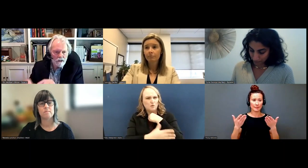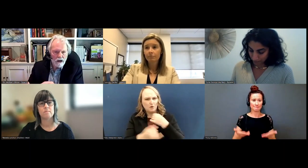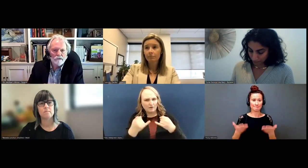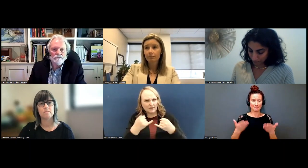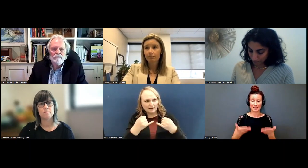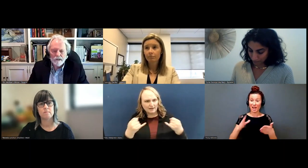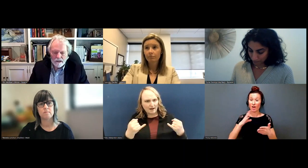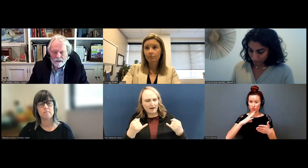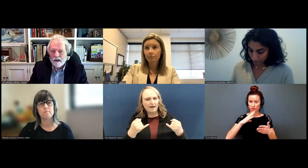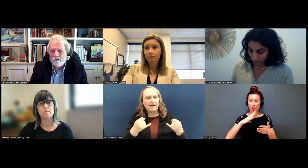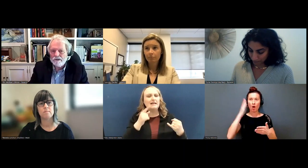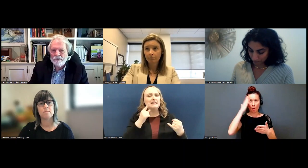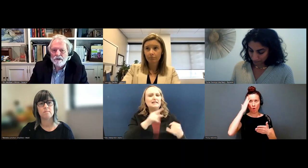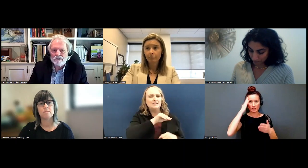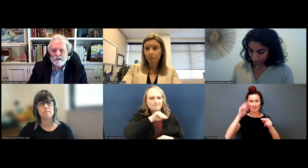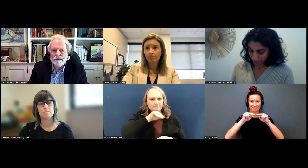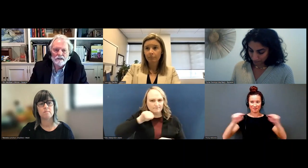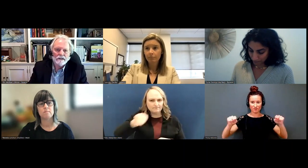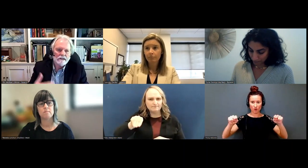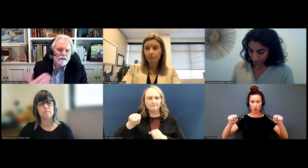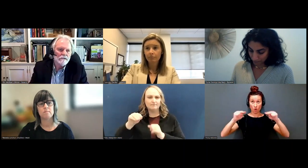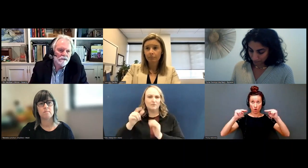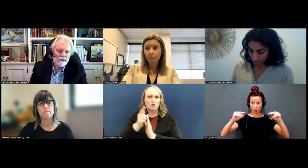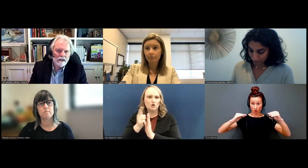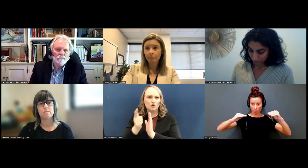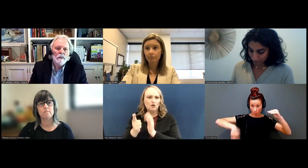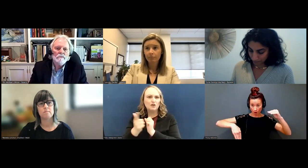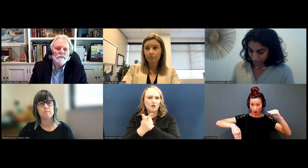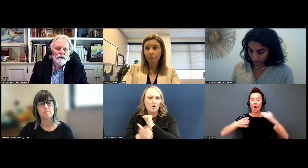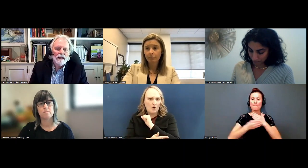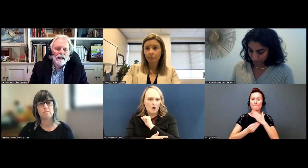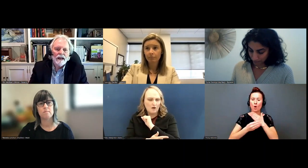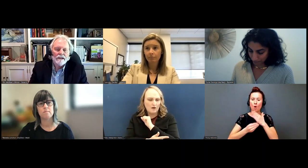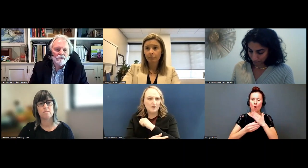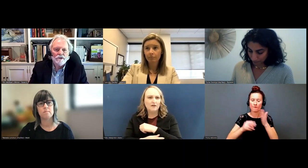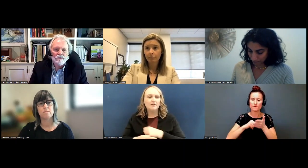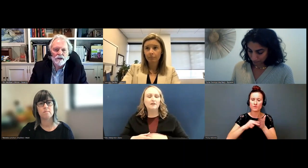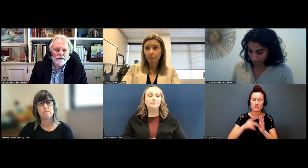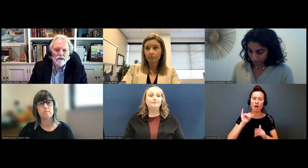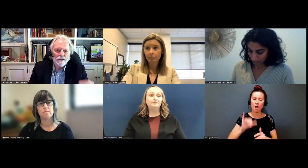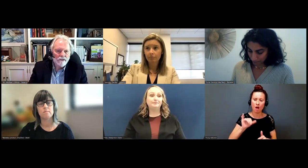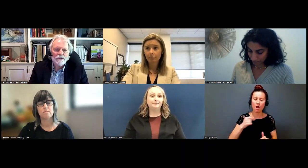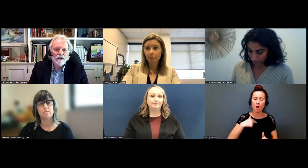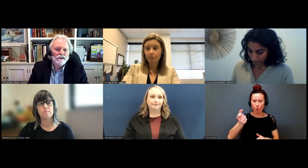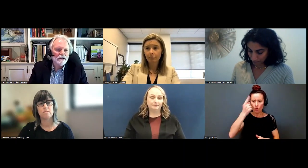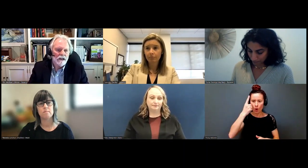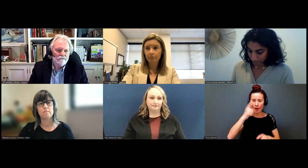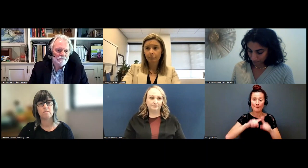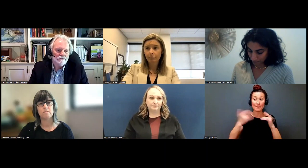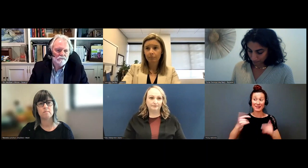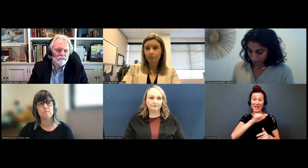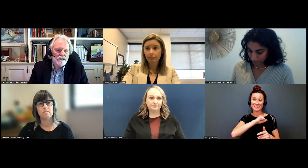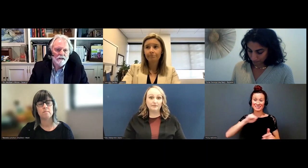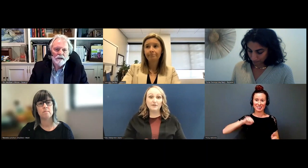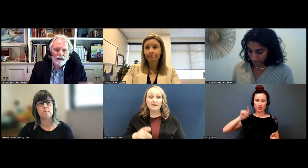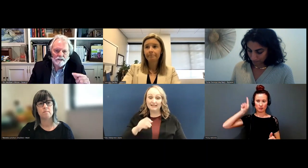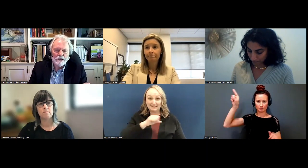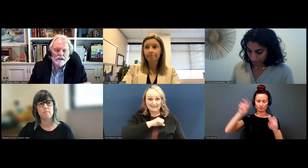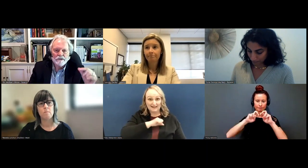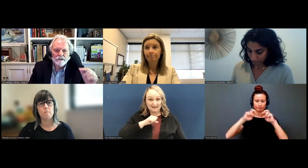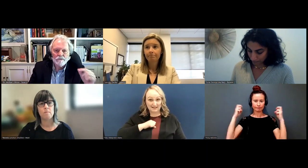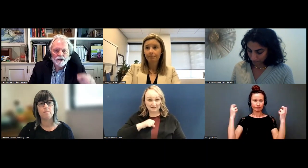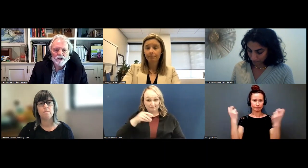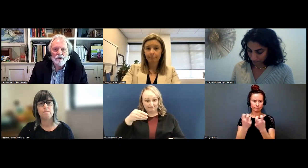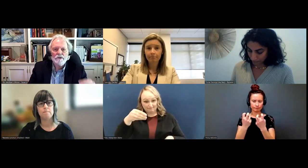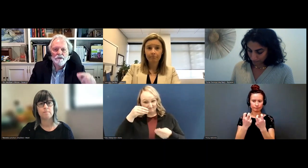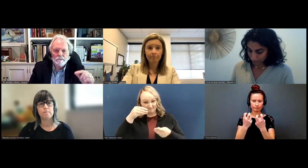of the law. Now, what's interesting is it's come to the Senate and groups said, that's not good enough. And as